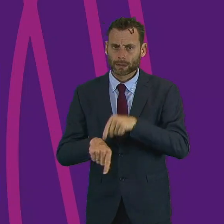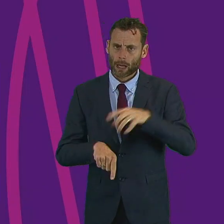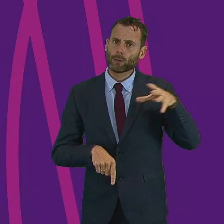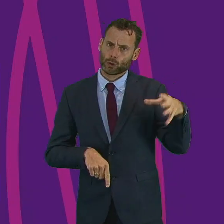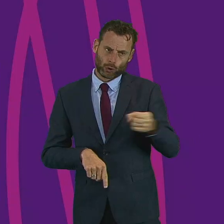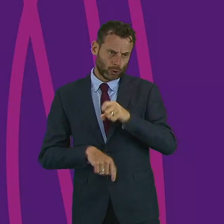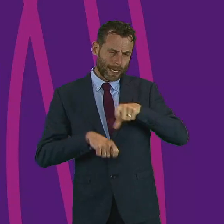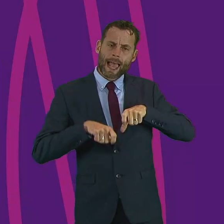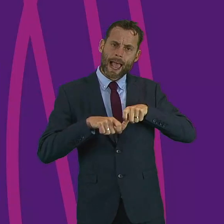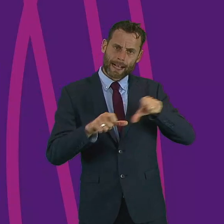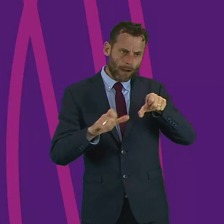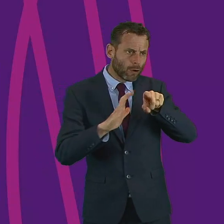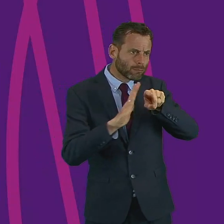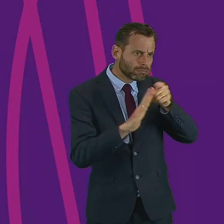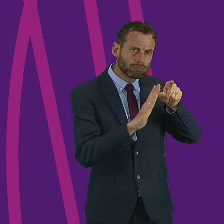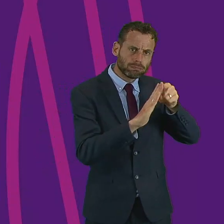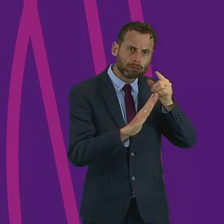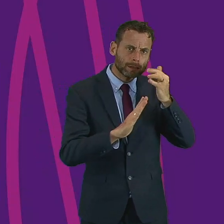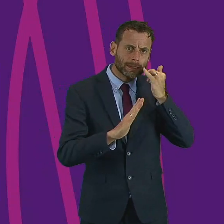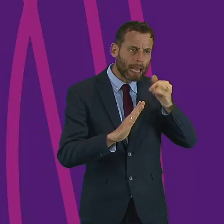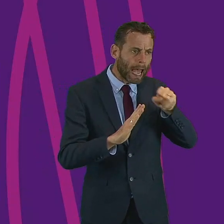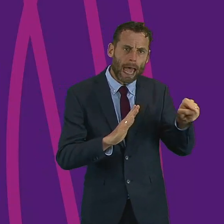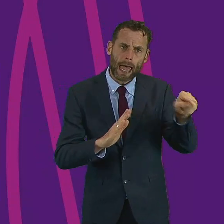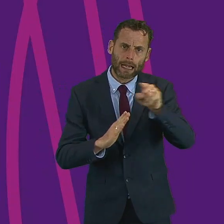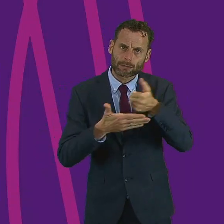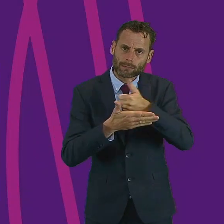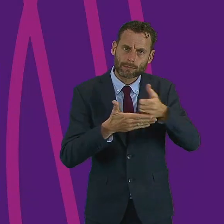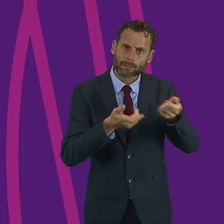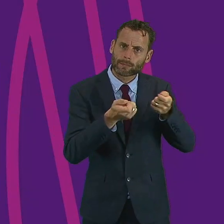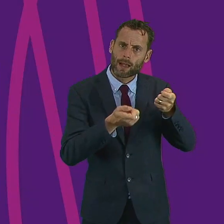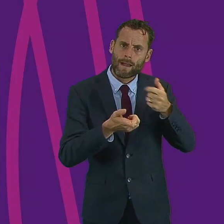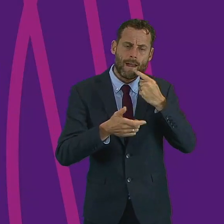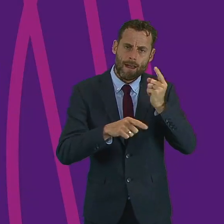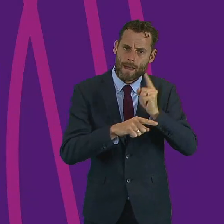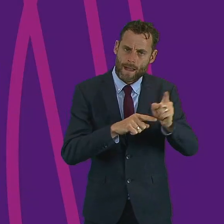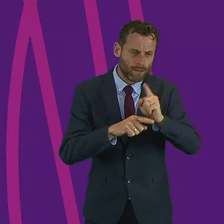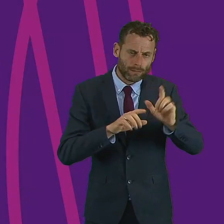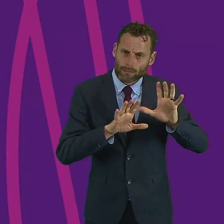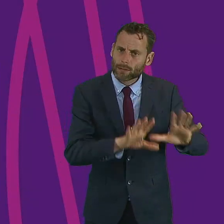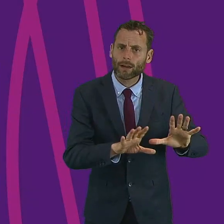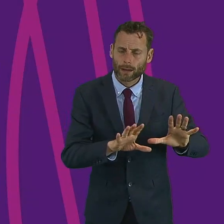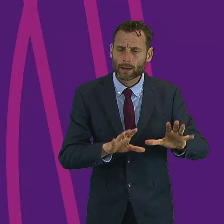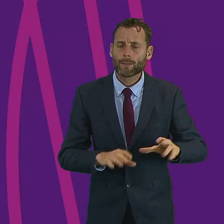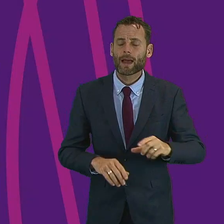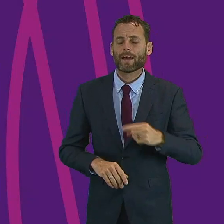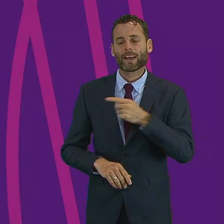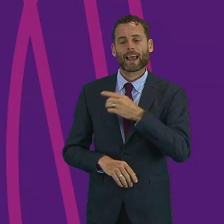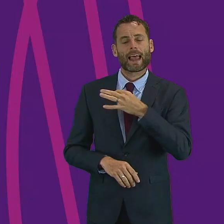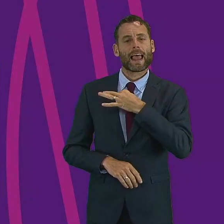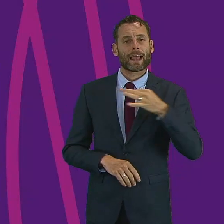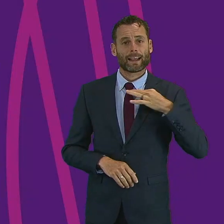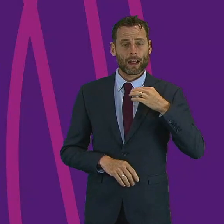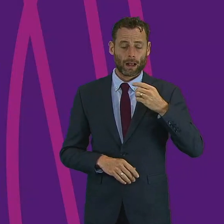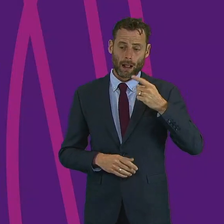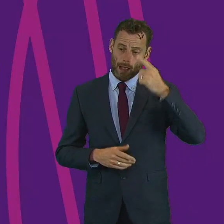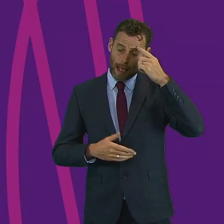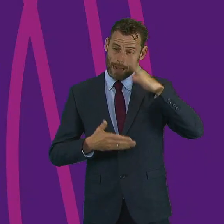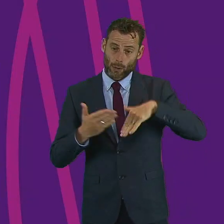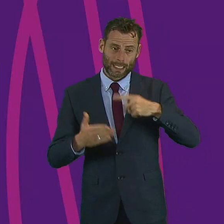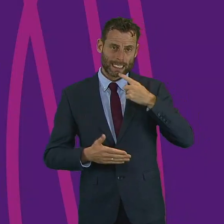Health Secretary regularly talks to the trade unions in the health and social care sectors. We are very vigilant about making sure